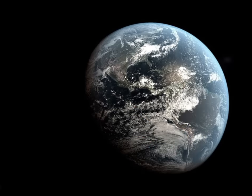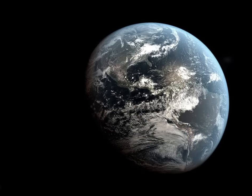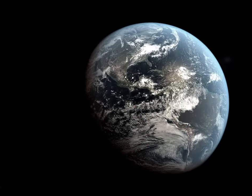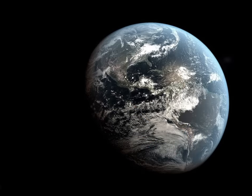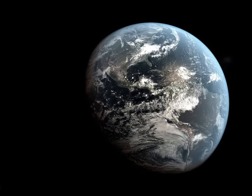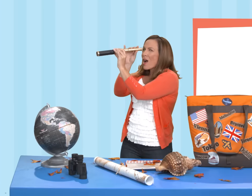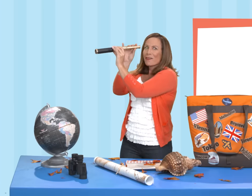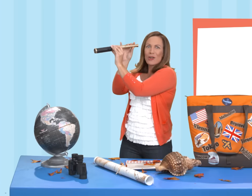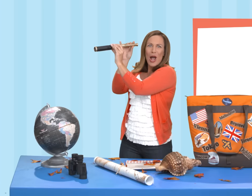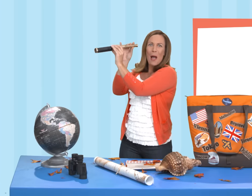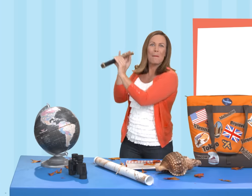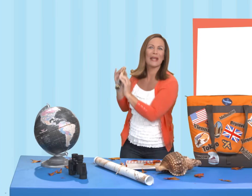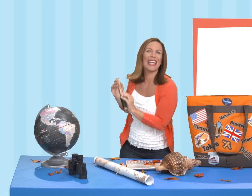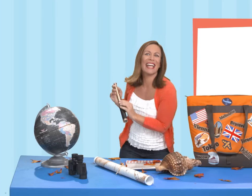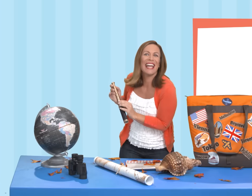from here.